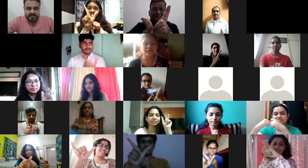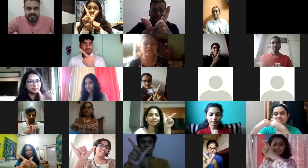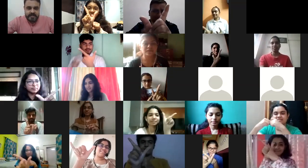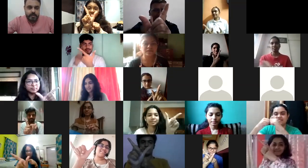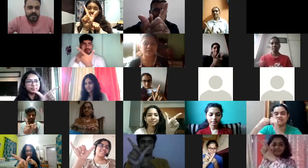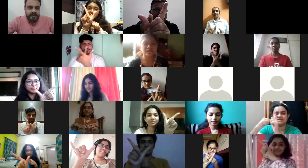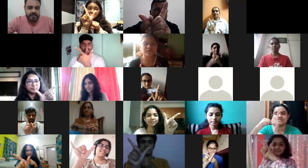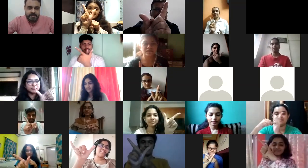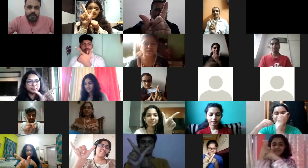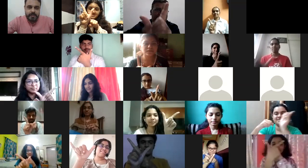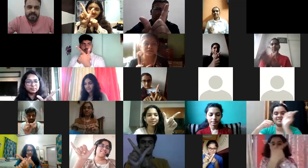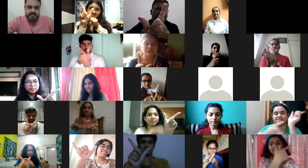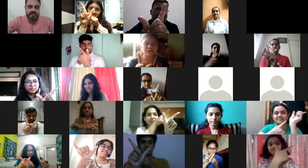Can look at Mr. Gopal and see.